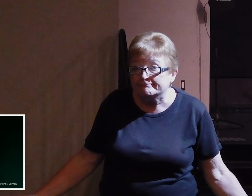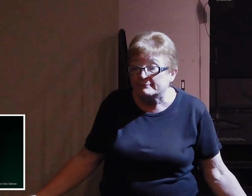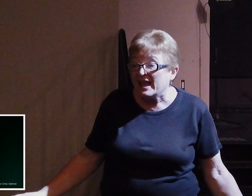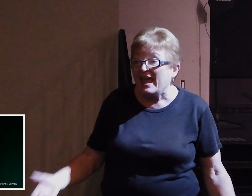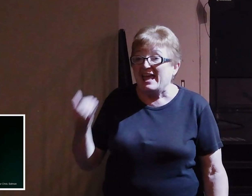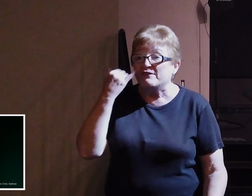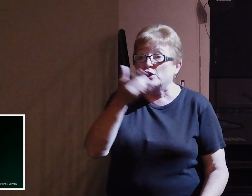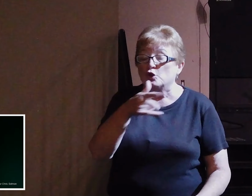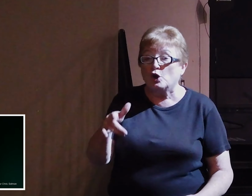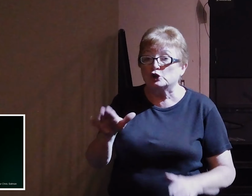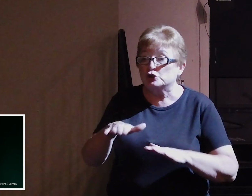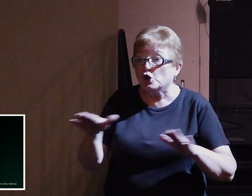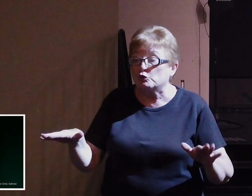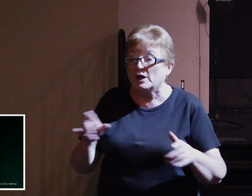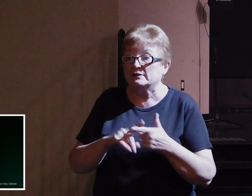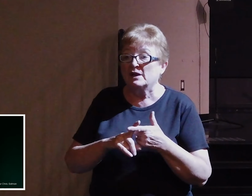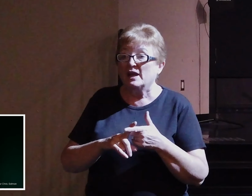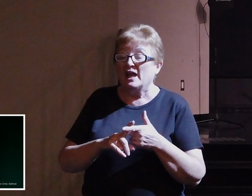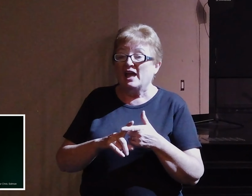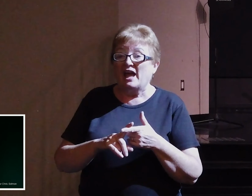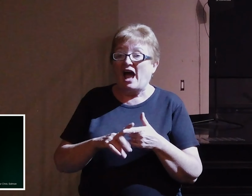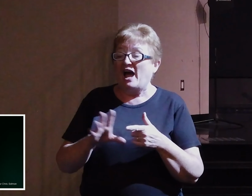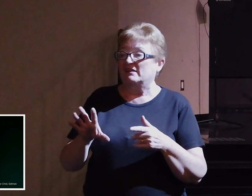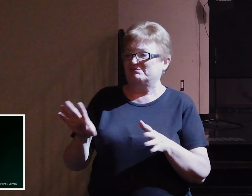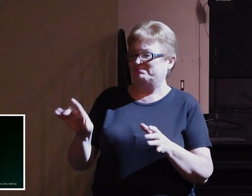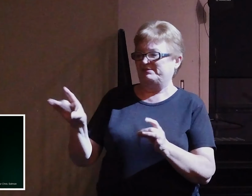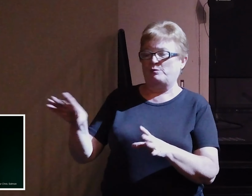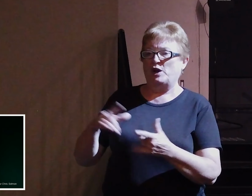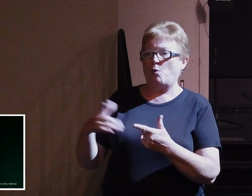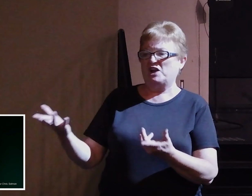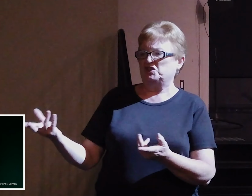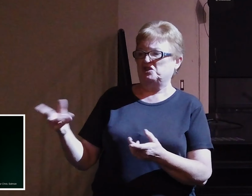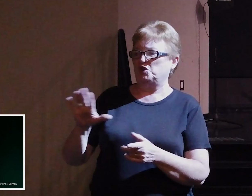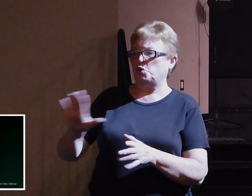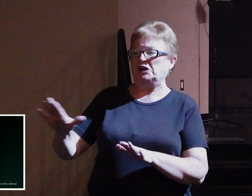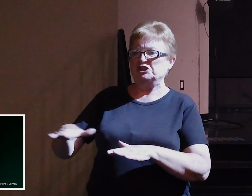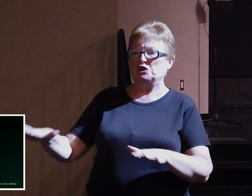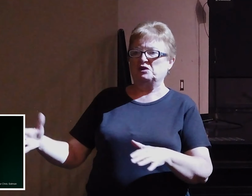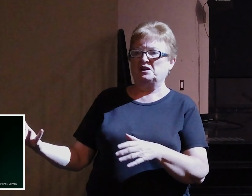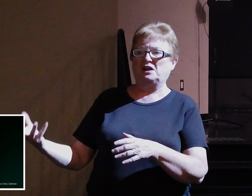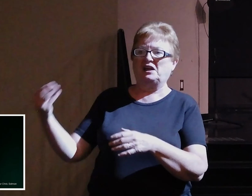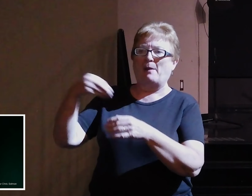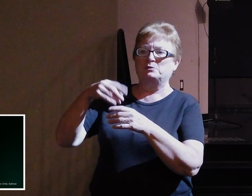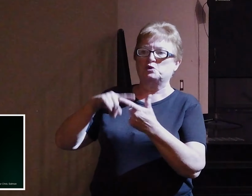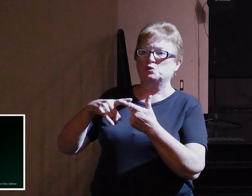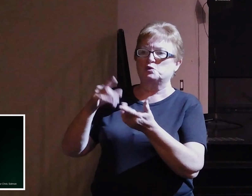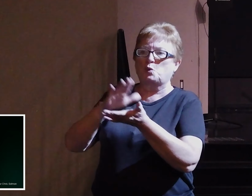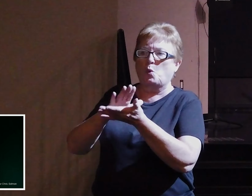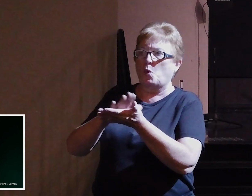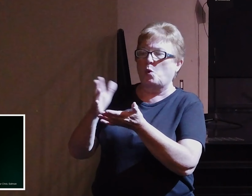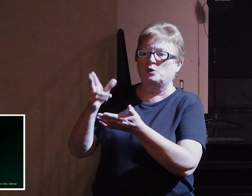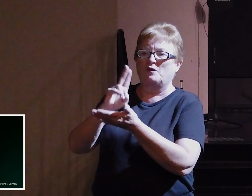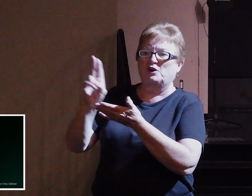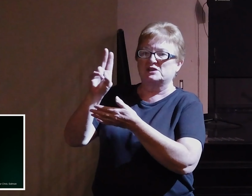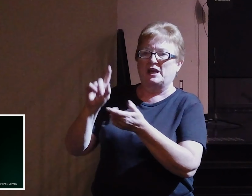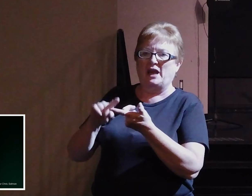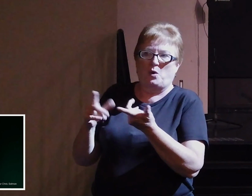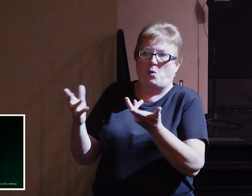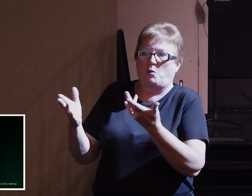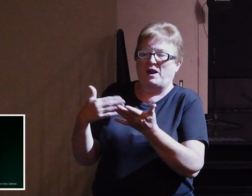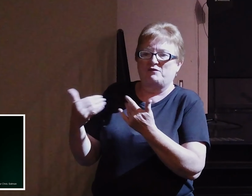get excluded from activities or opportunities or universities because they take a biblical stand.